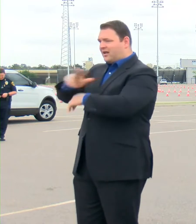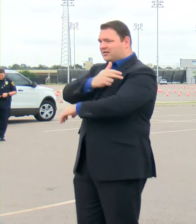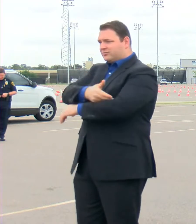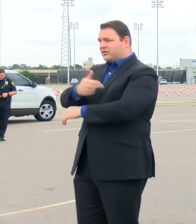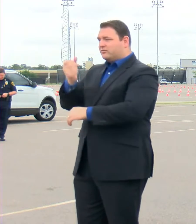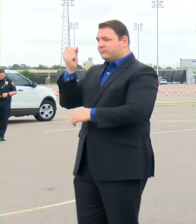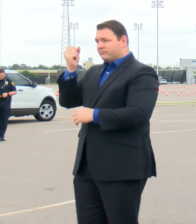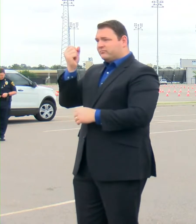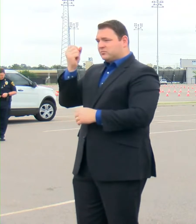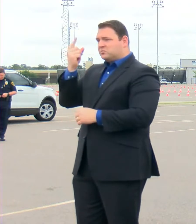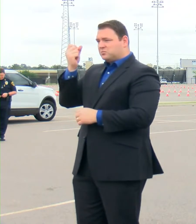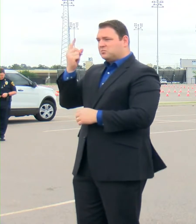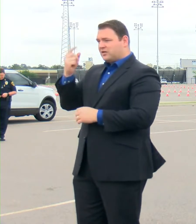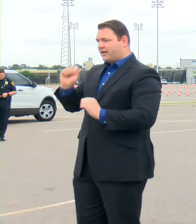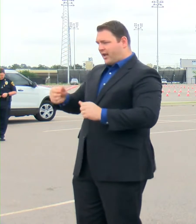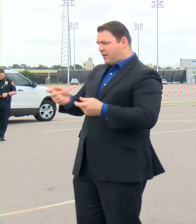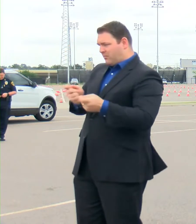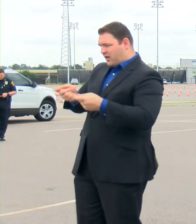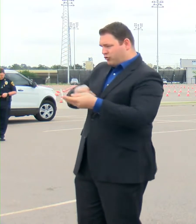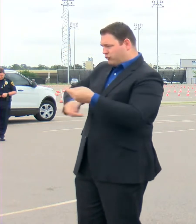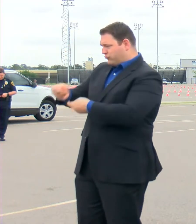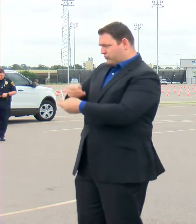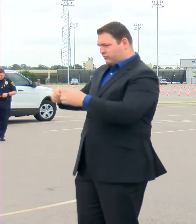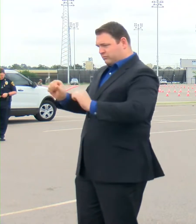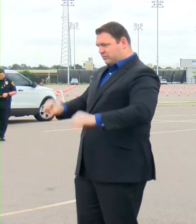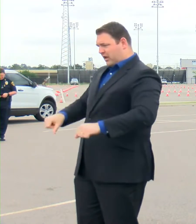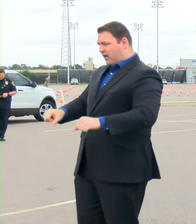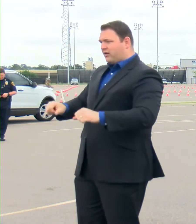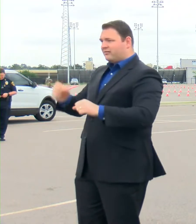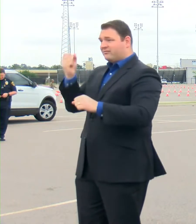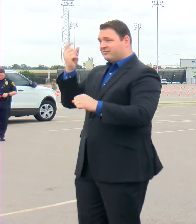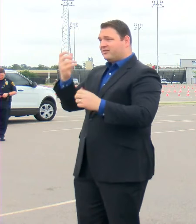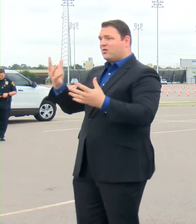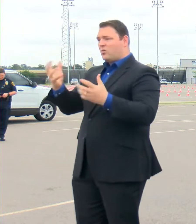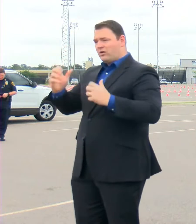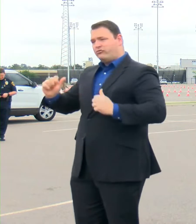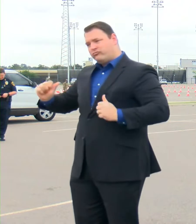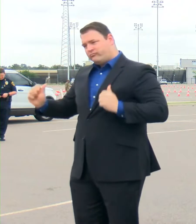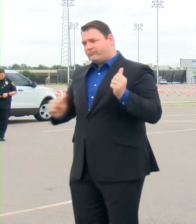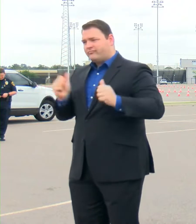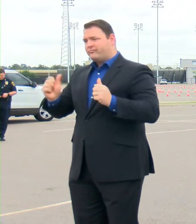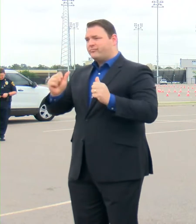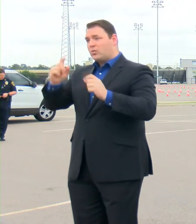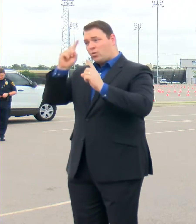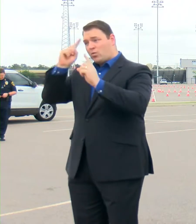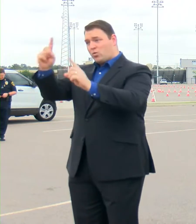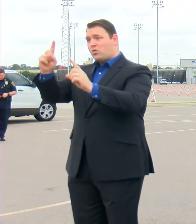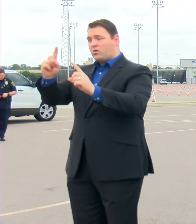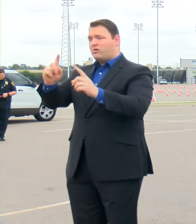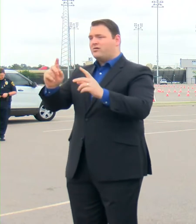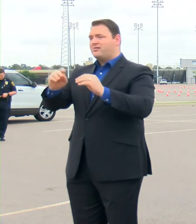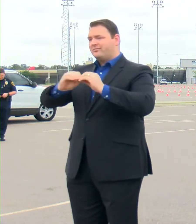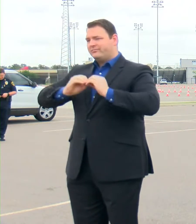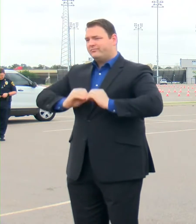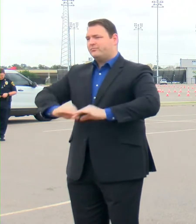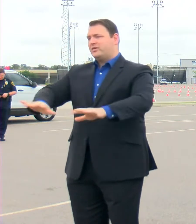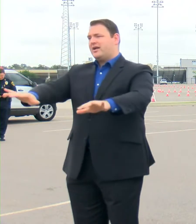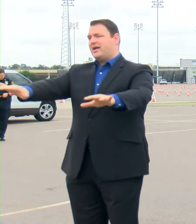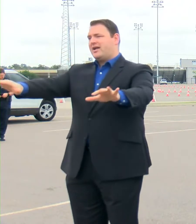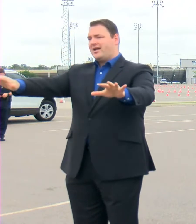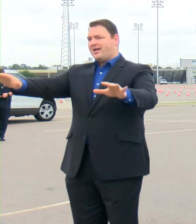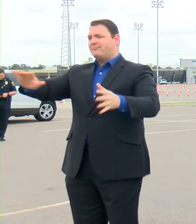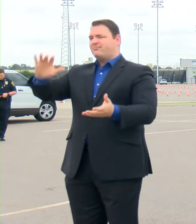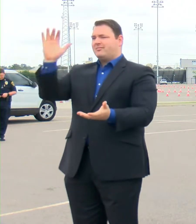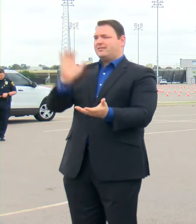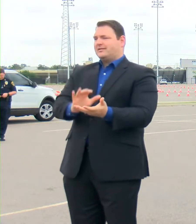aggressive, to do everything we can to slow the progression of this virus. That is the singular goal, to slow the